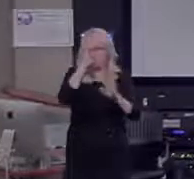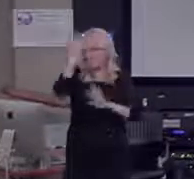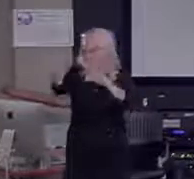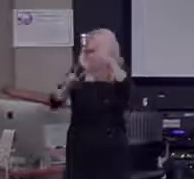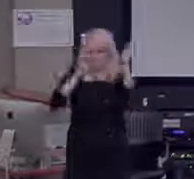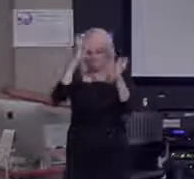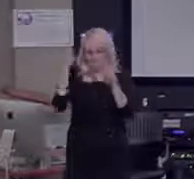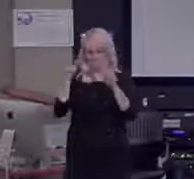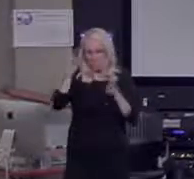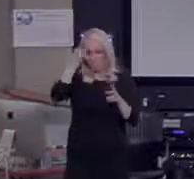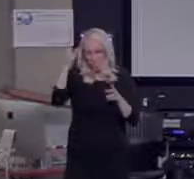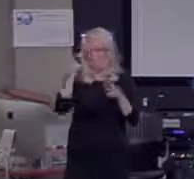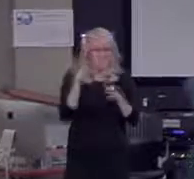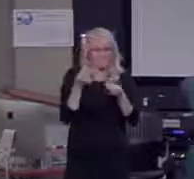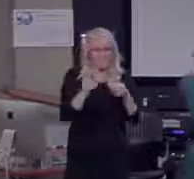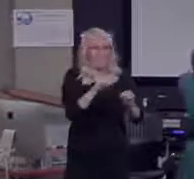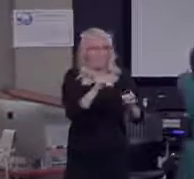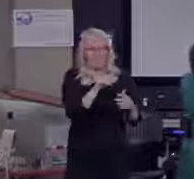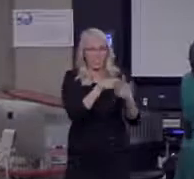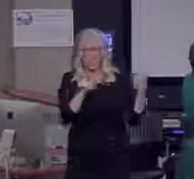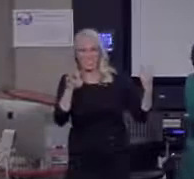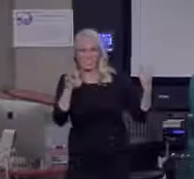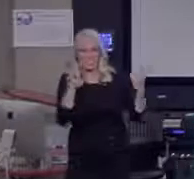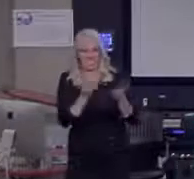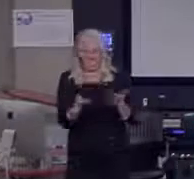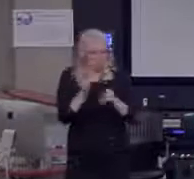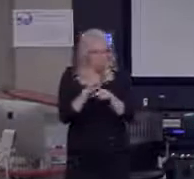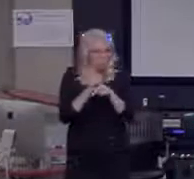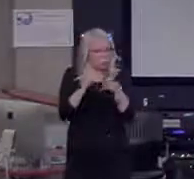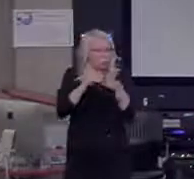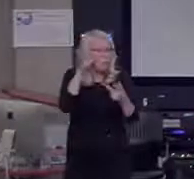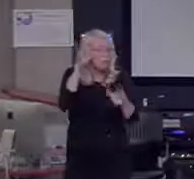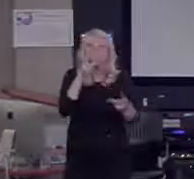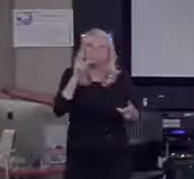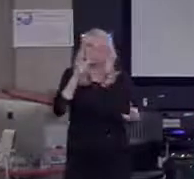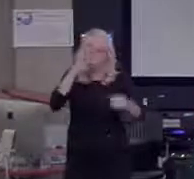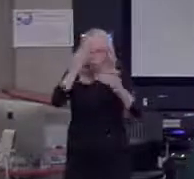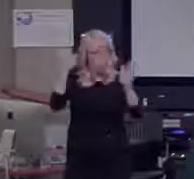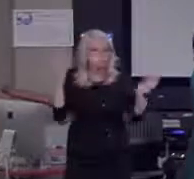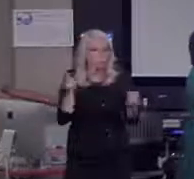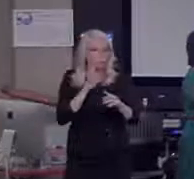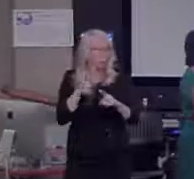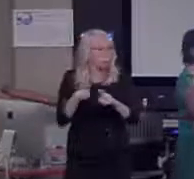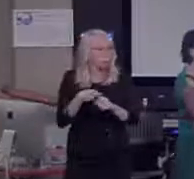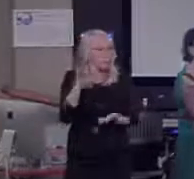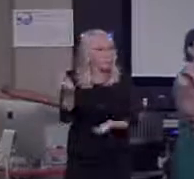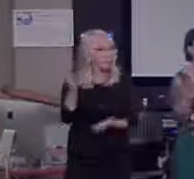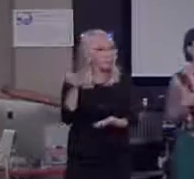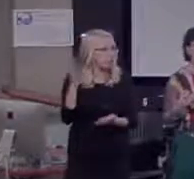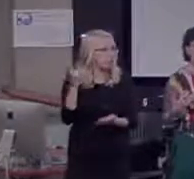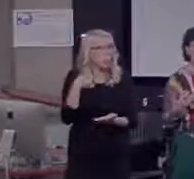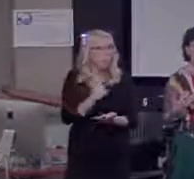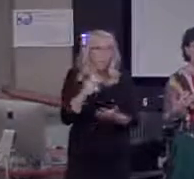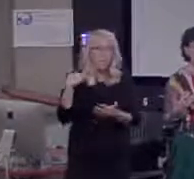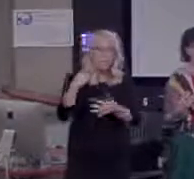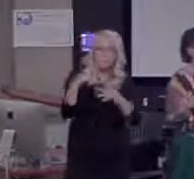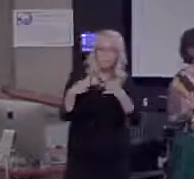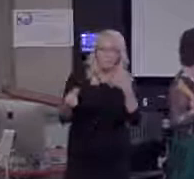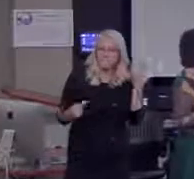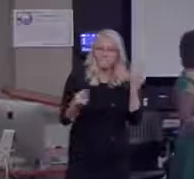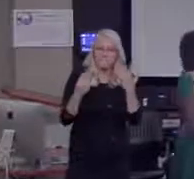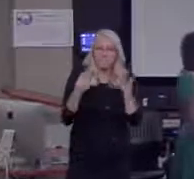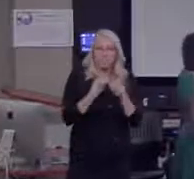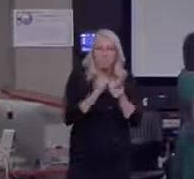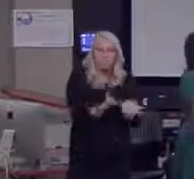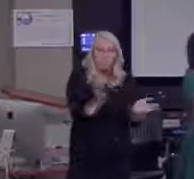and selling parents stuff. So we suggested principles, for example, that could be derived across a number